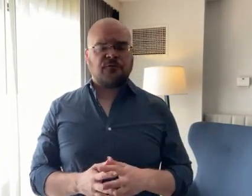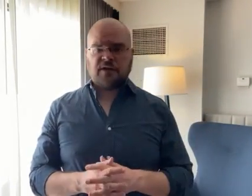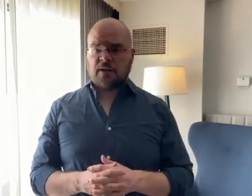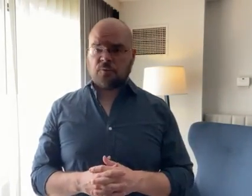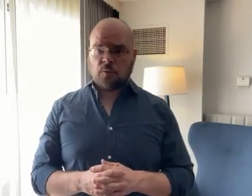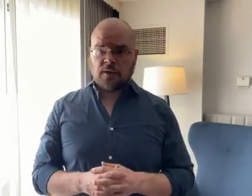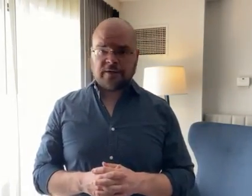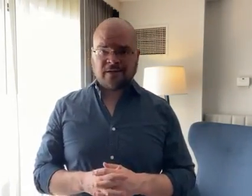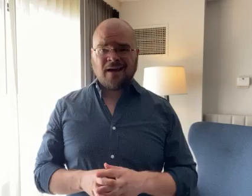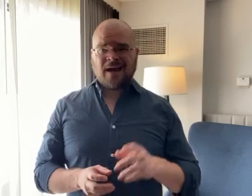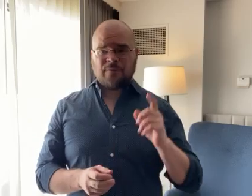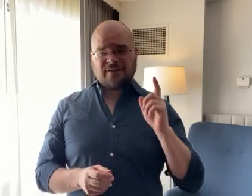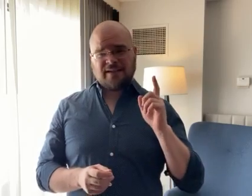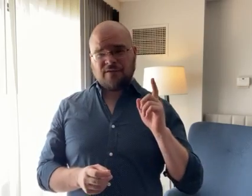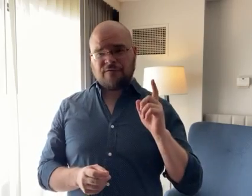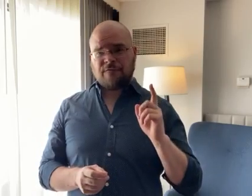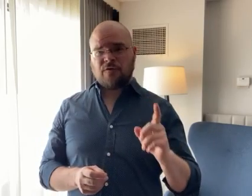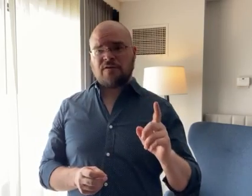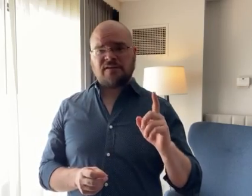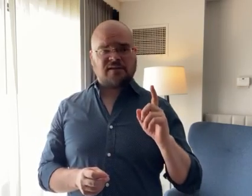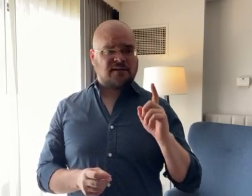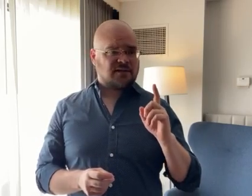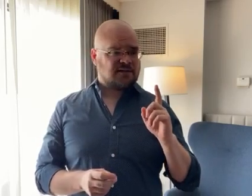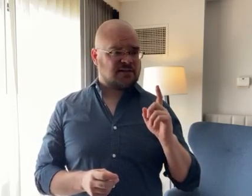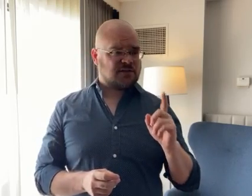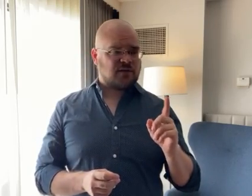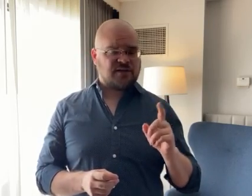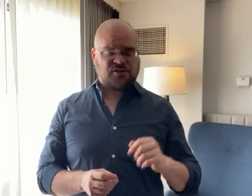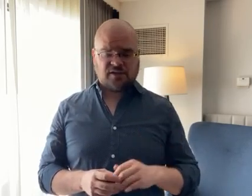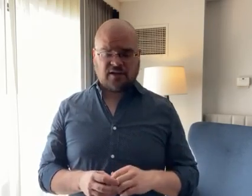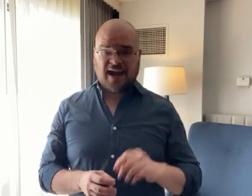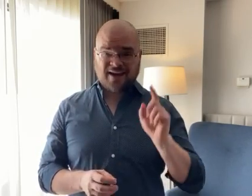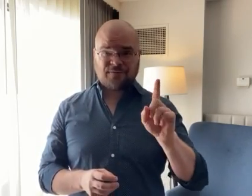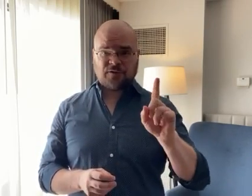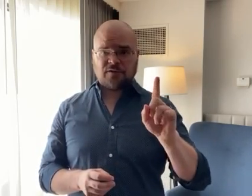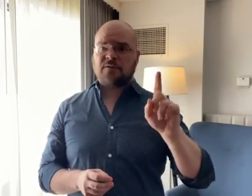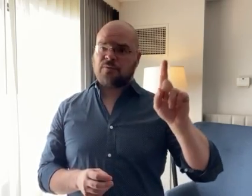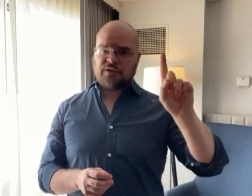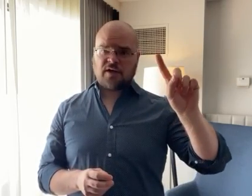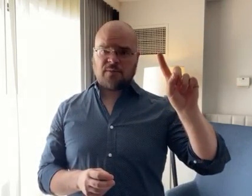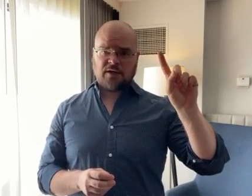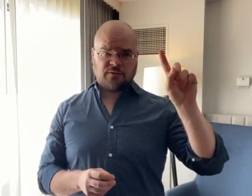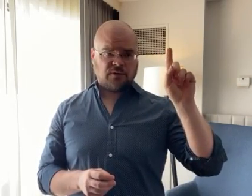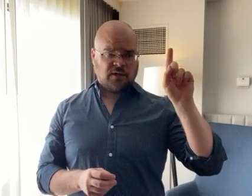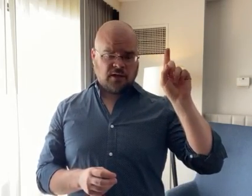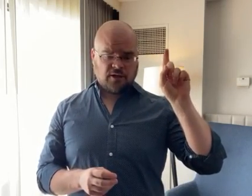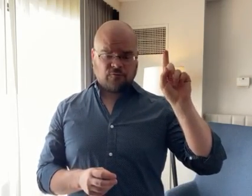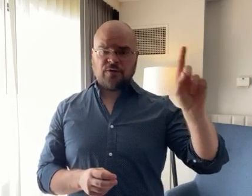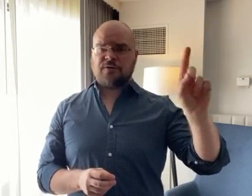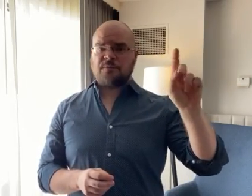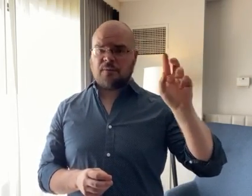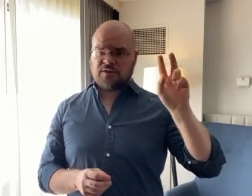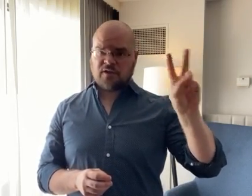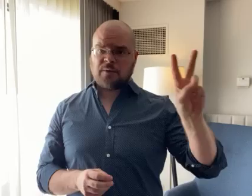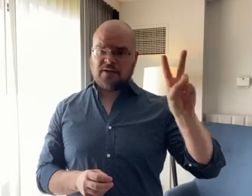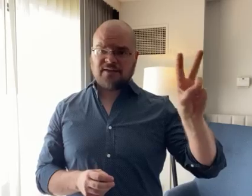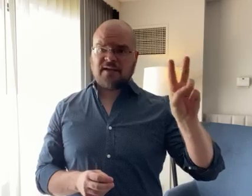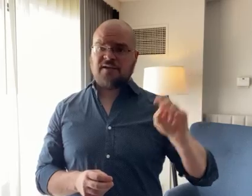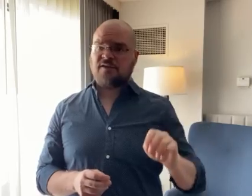No. 1, I would say your first consideration after we talk about rhythm and we talk about intonation, and